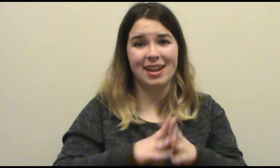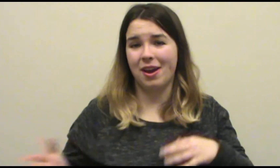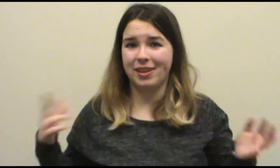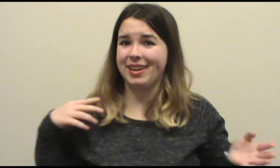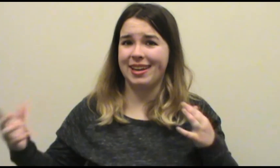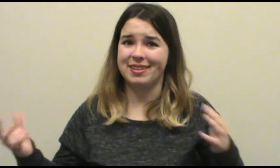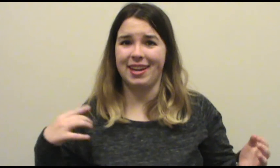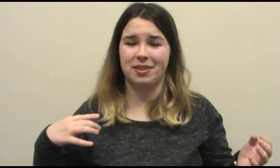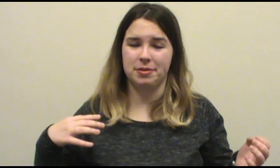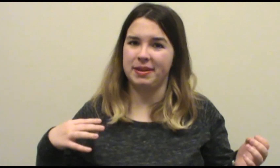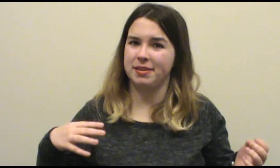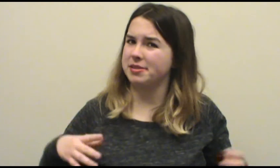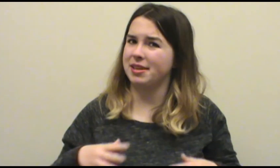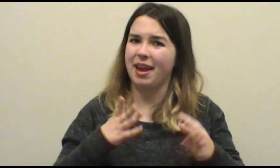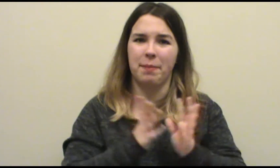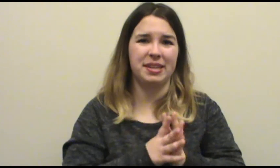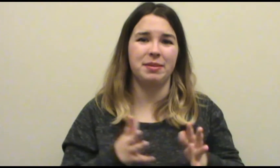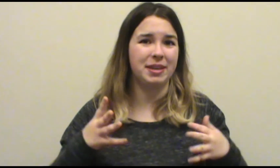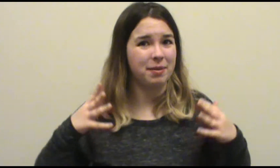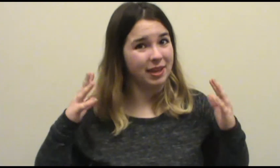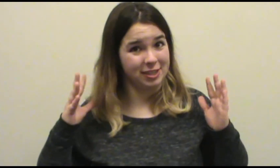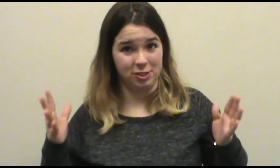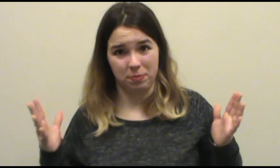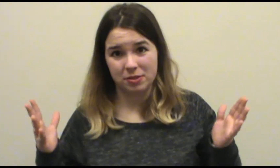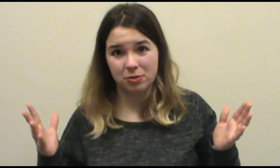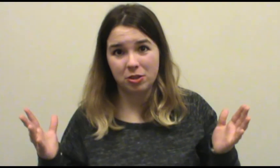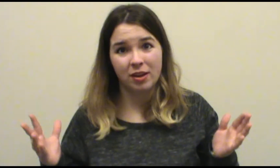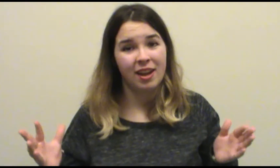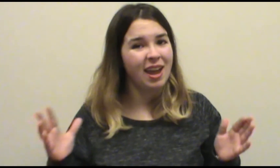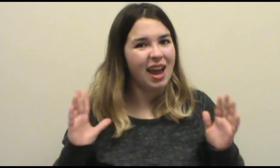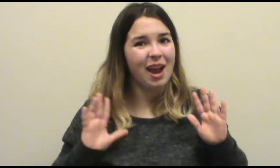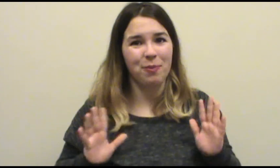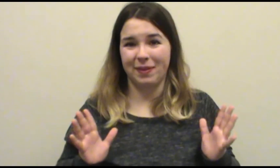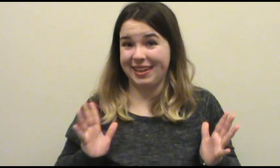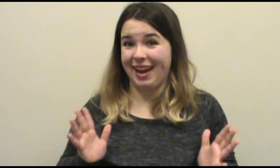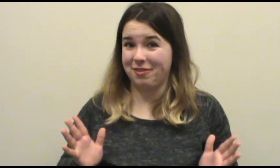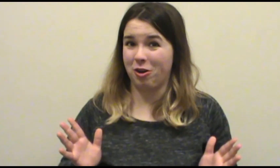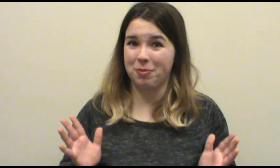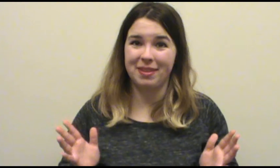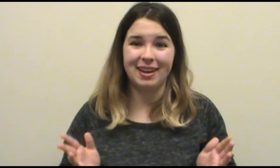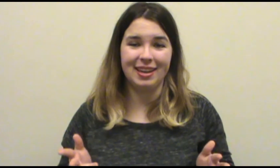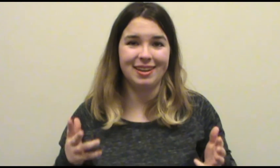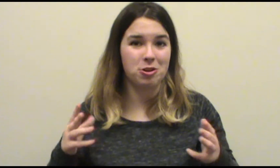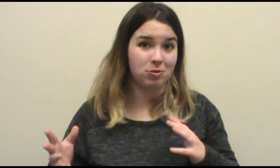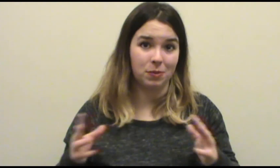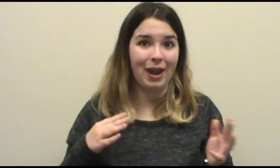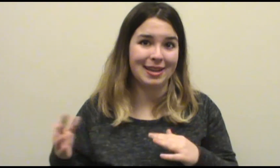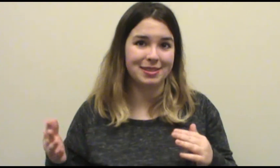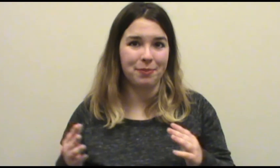now that he had taken those pills and basically become a super soldier, I really kind of hope that he goes away at some point